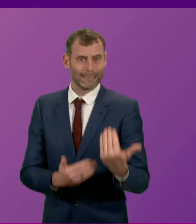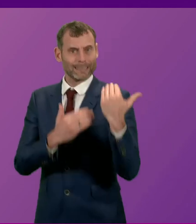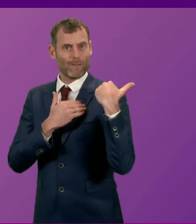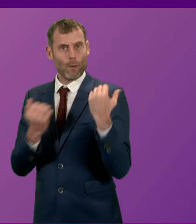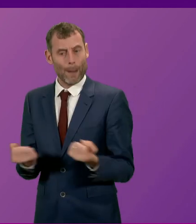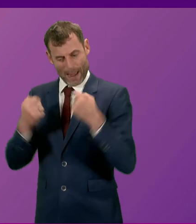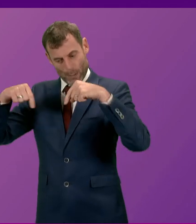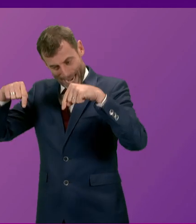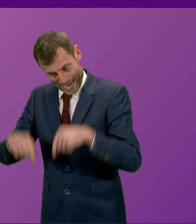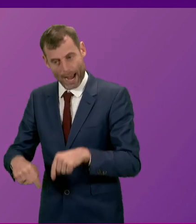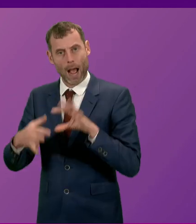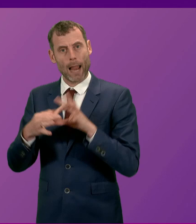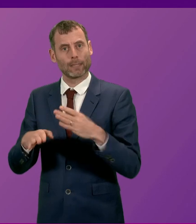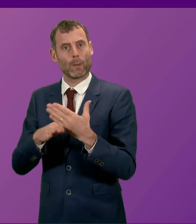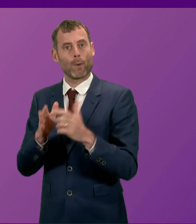be insulated from